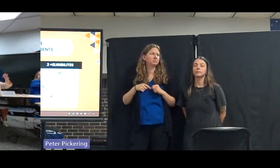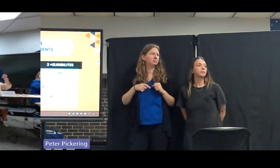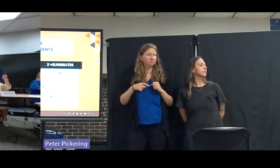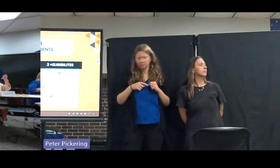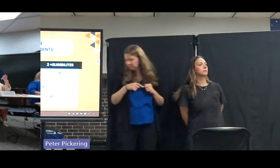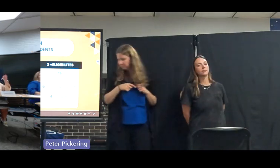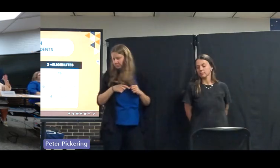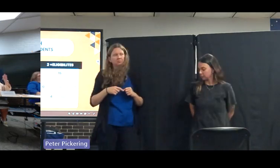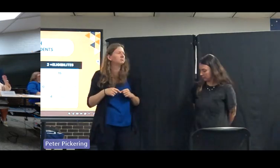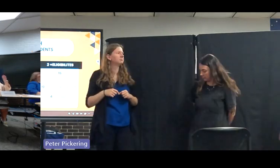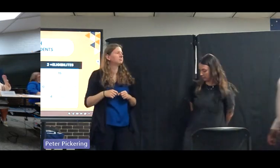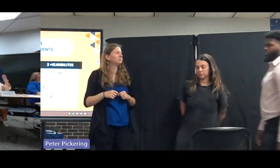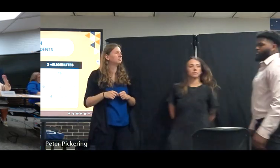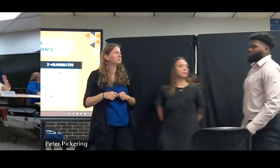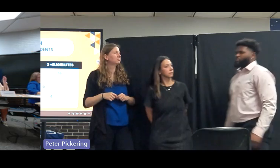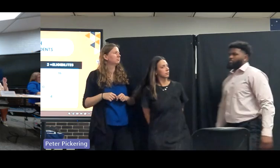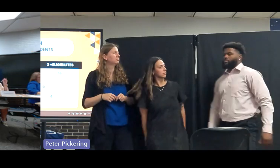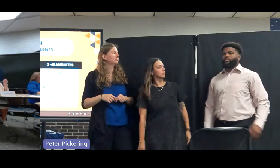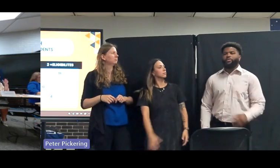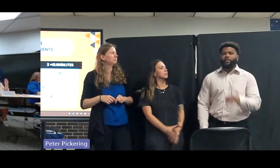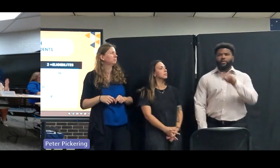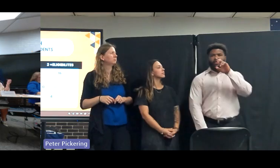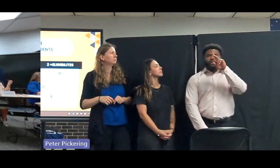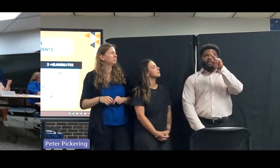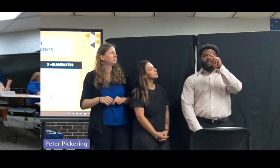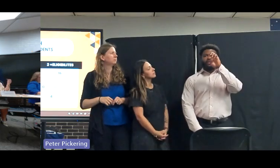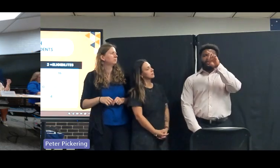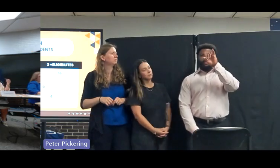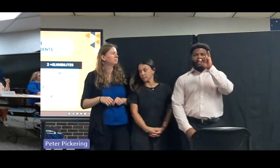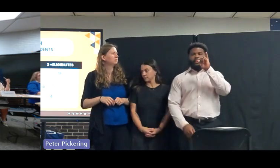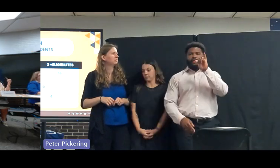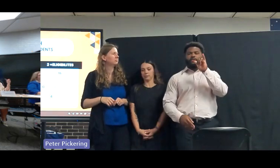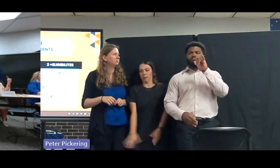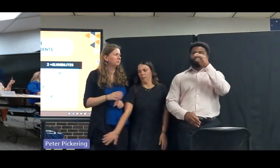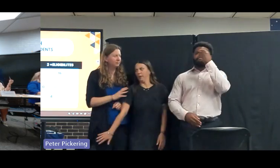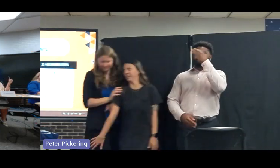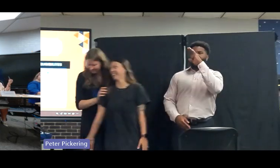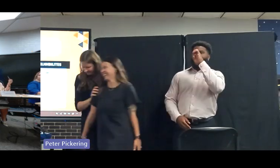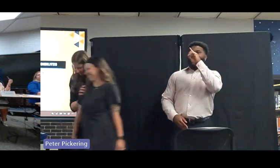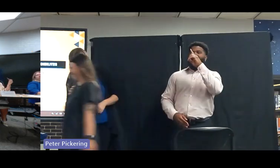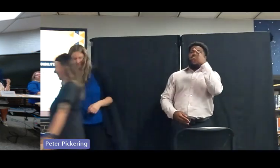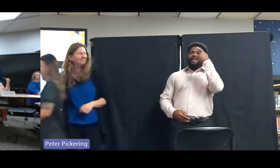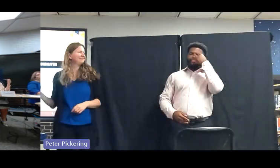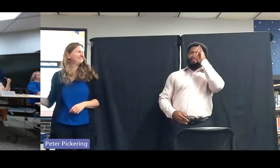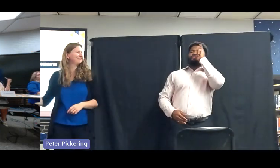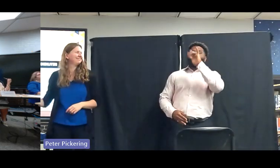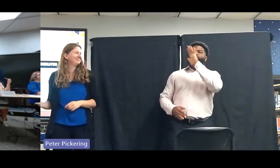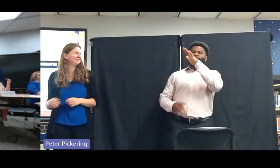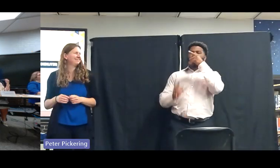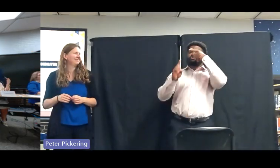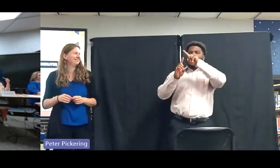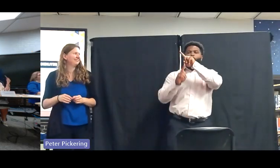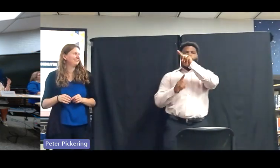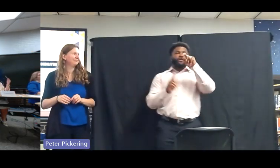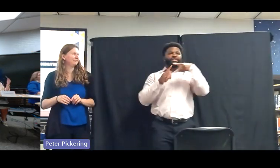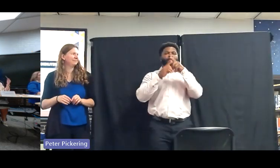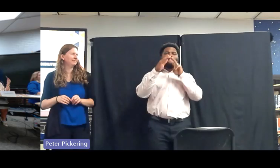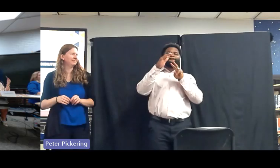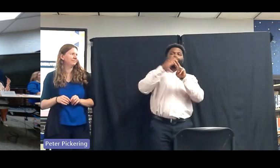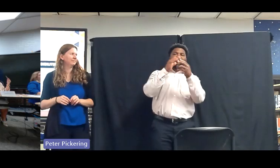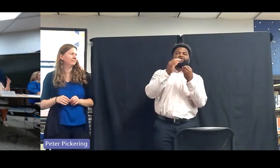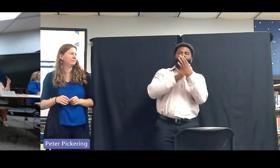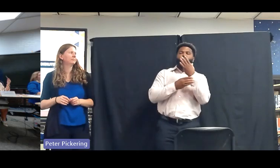And I think this is where you were going with, are they making projected growth? Is this what we wanted, the growth